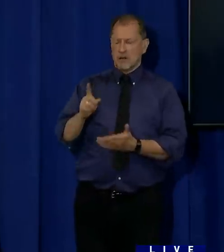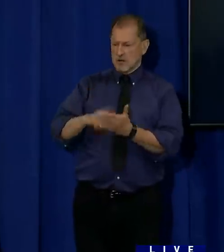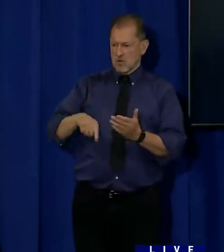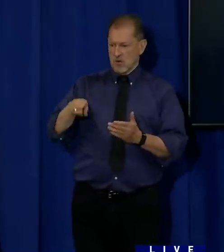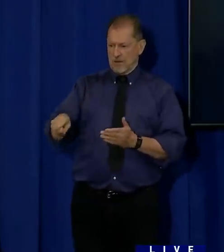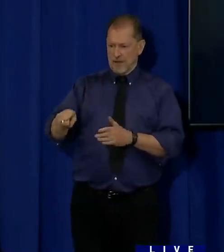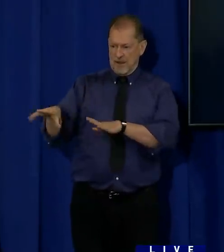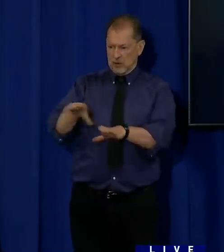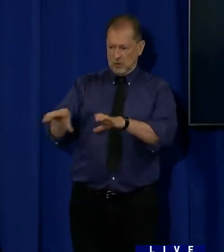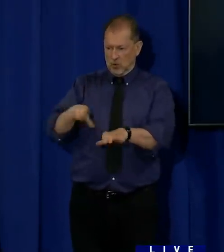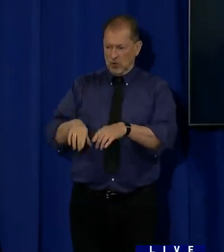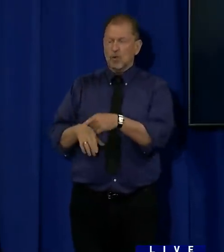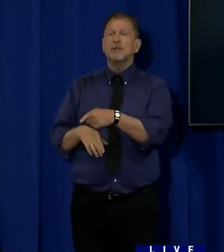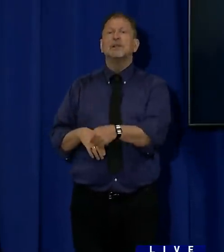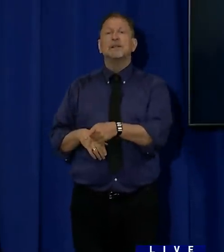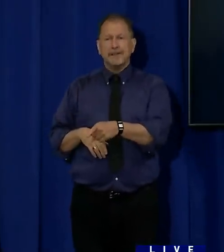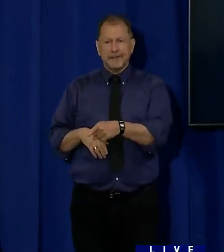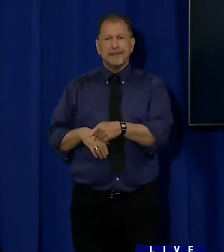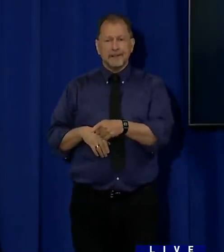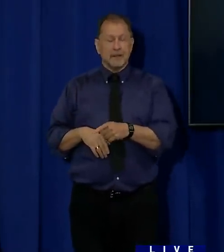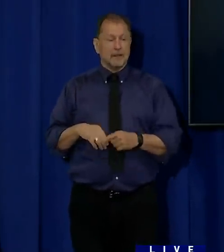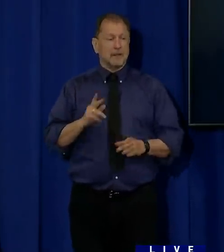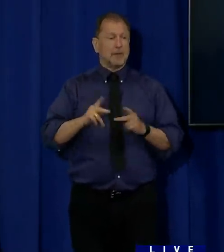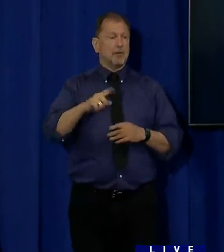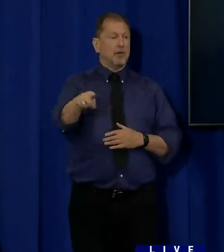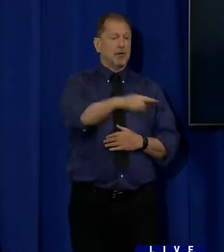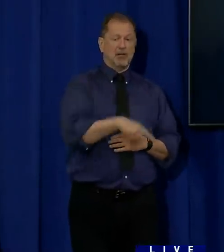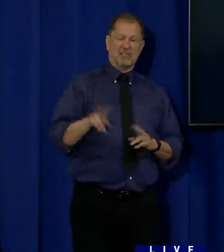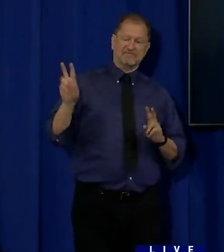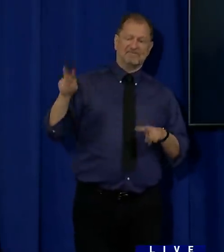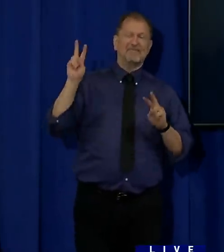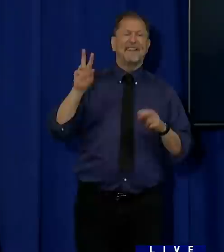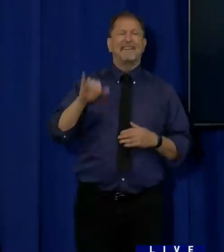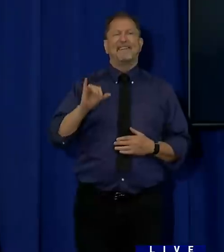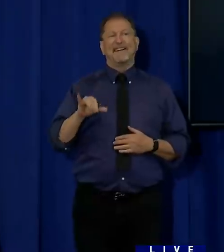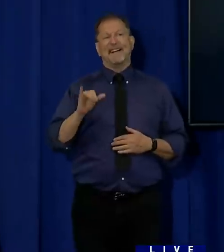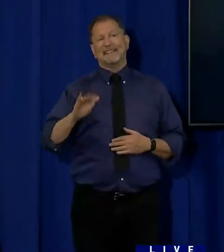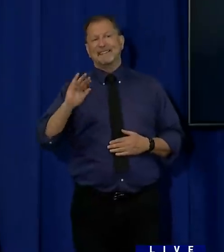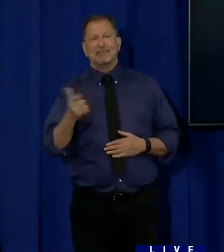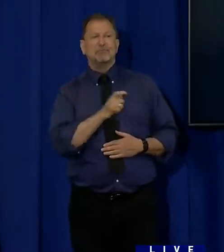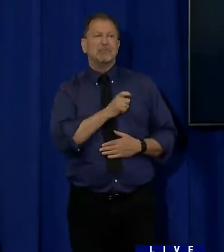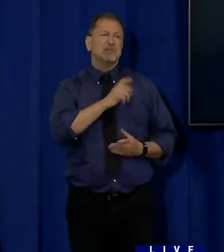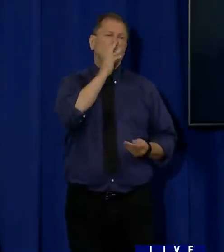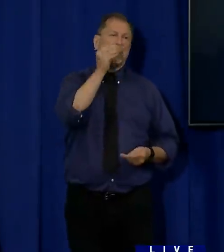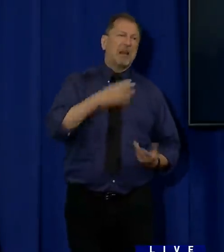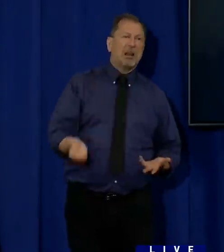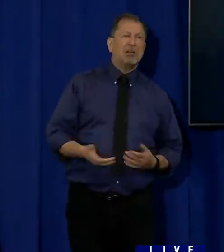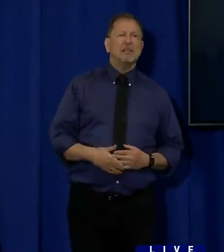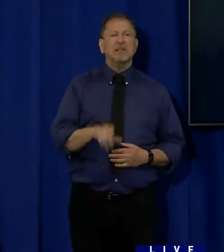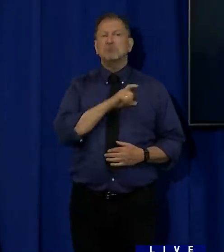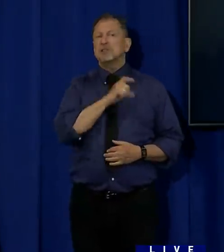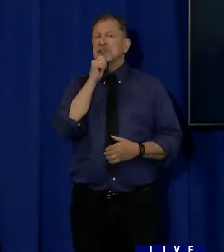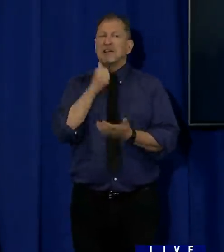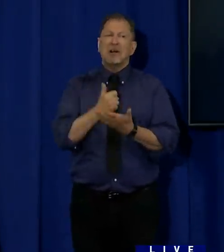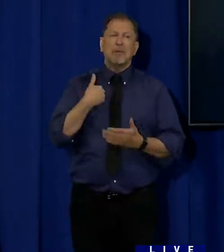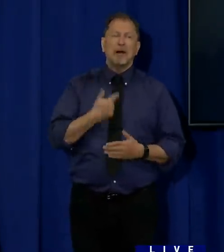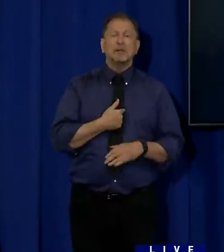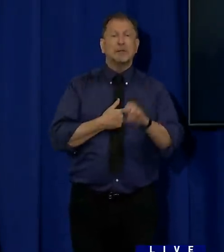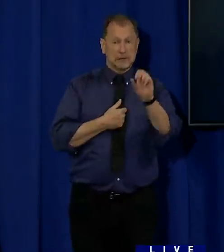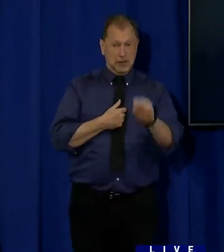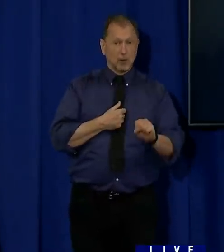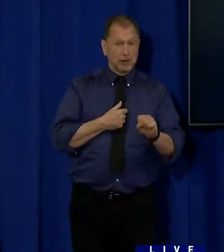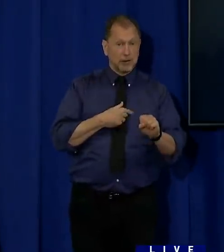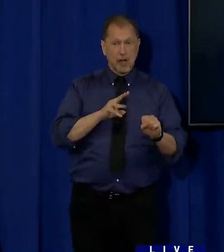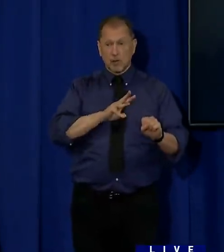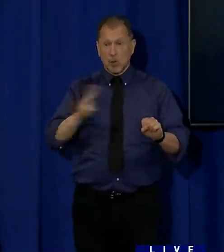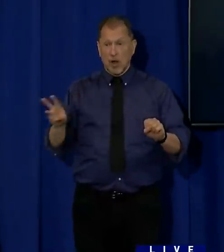will confirm the perception that too many people on the South and the West Side were left